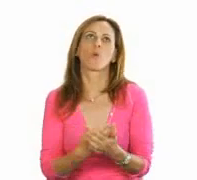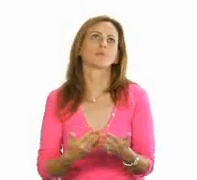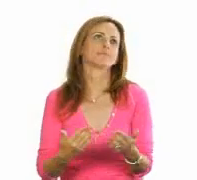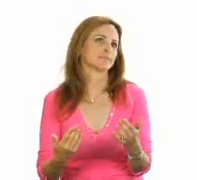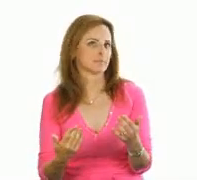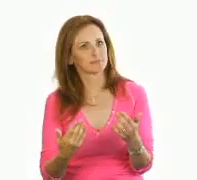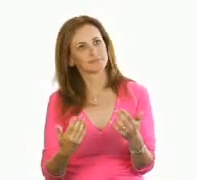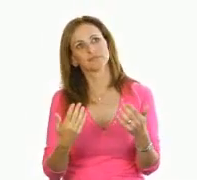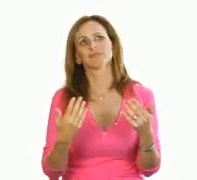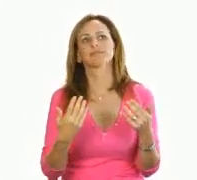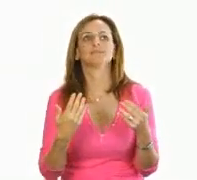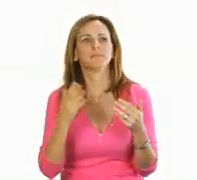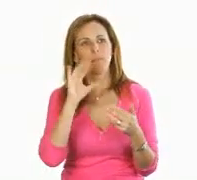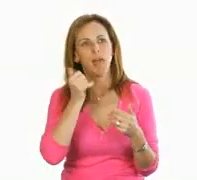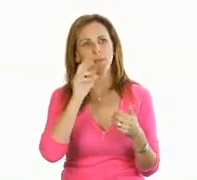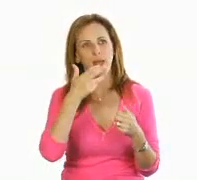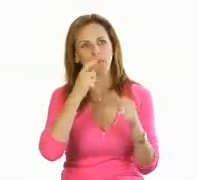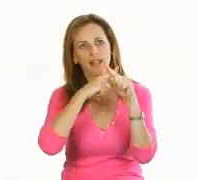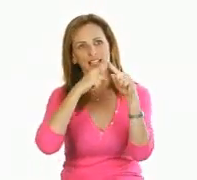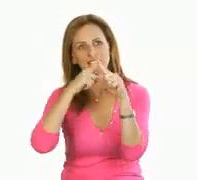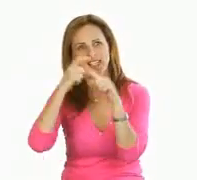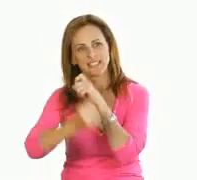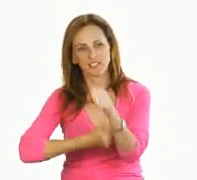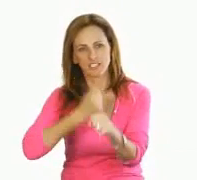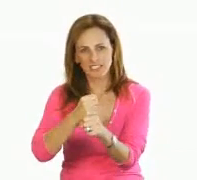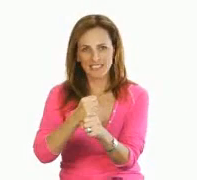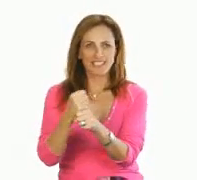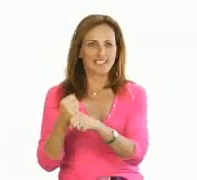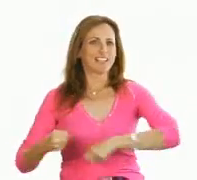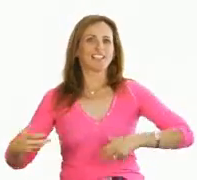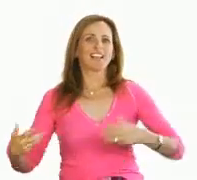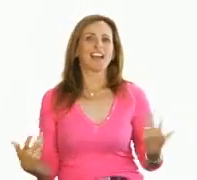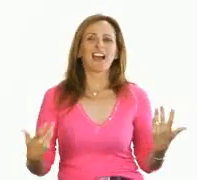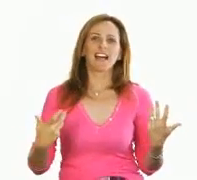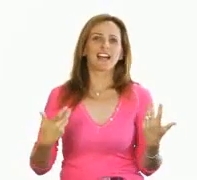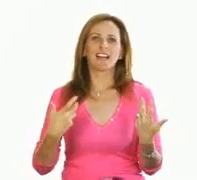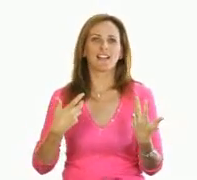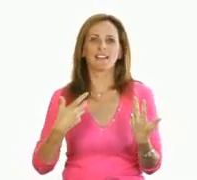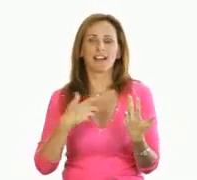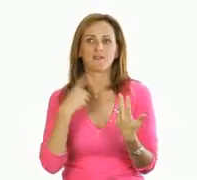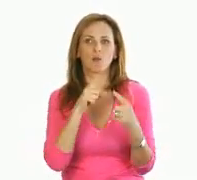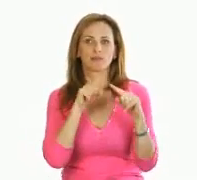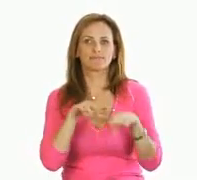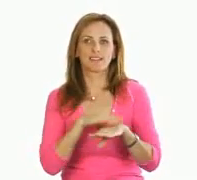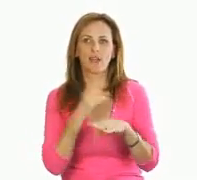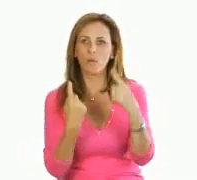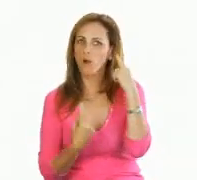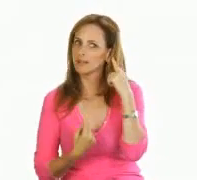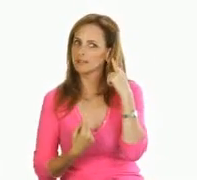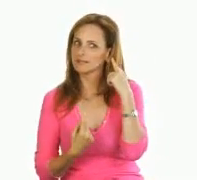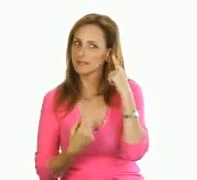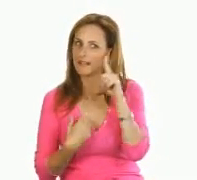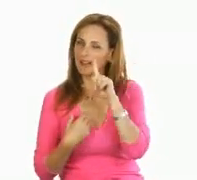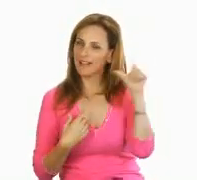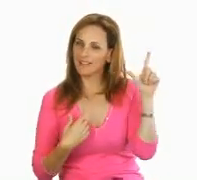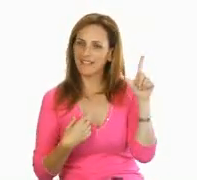had an aid in my entire blah, blah, blah, blah existence. I won't tell you how many years. I've always depended on my left